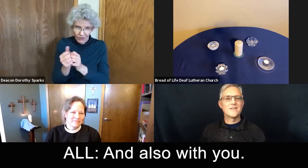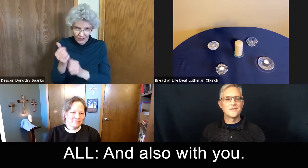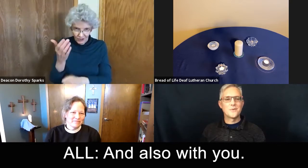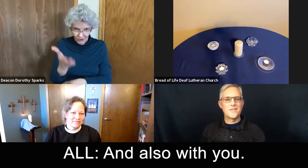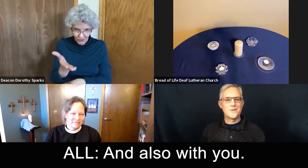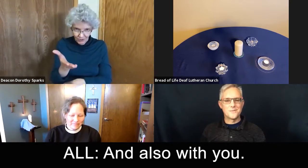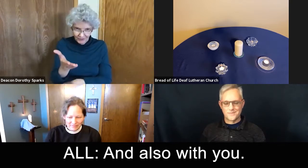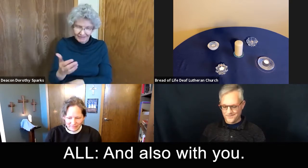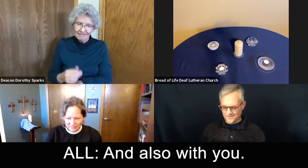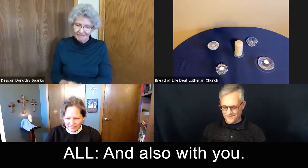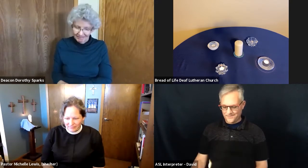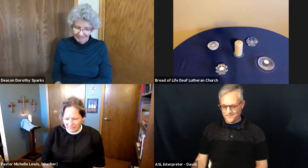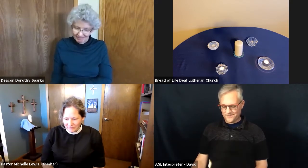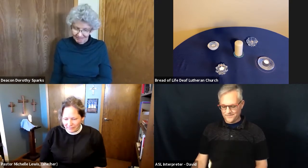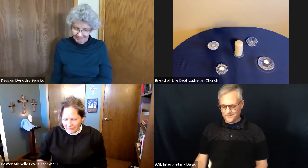And also with you.